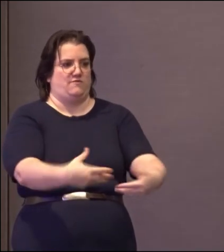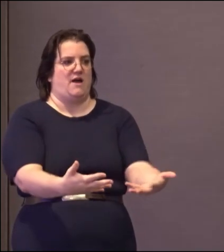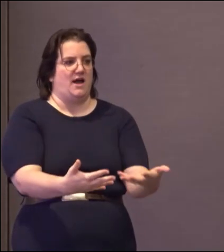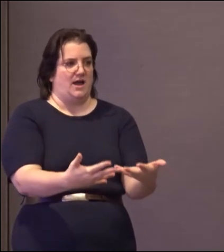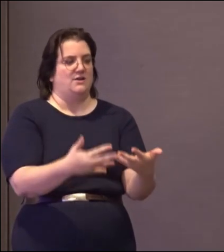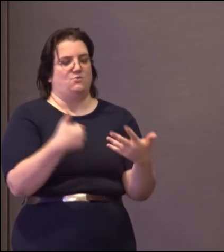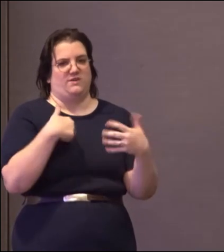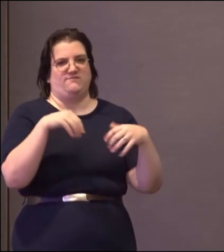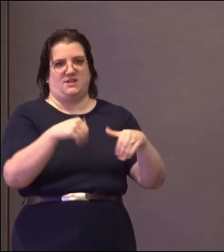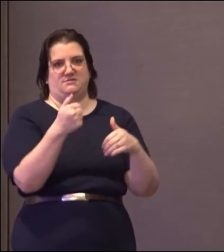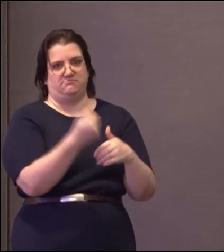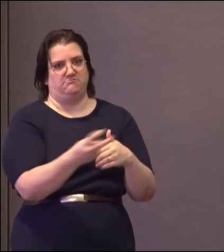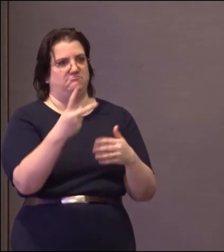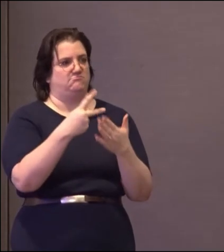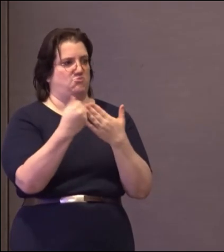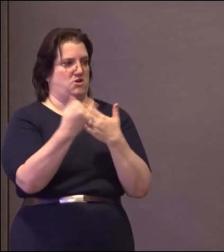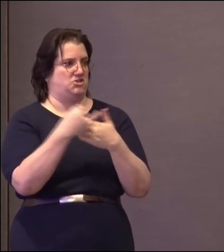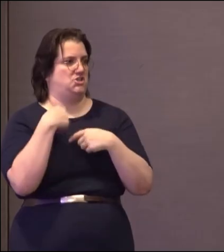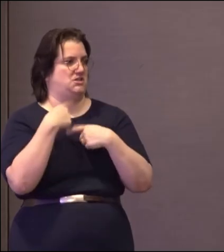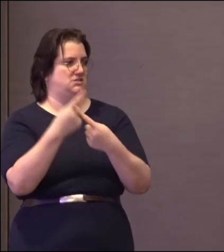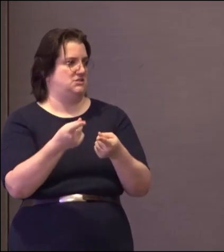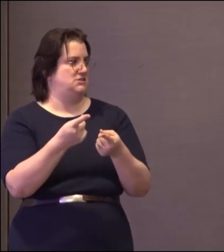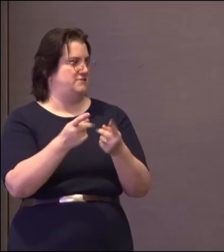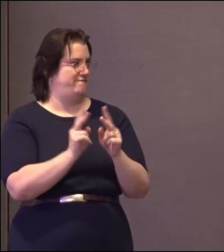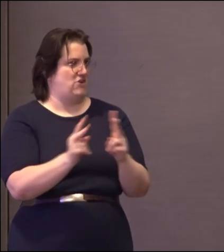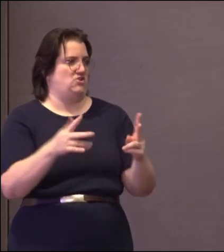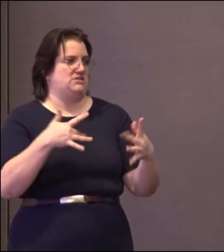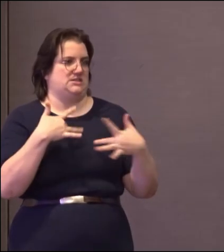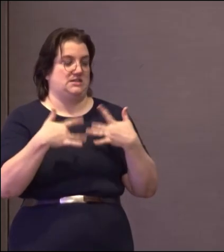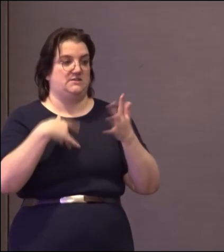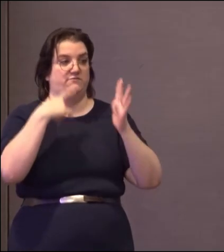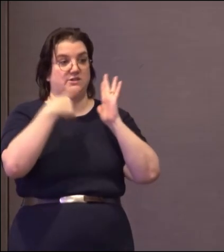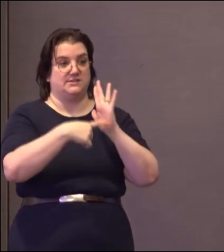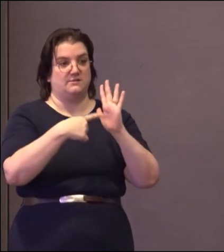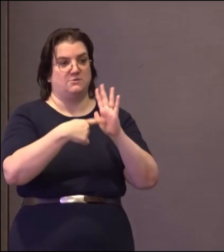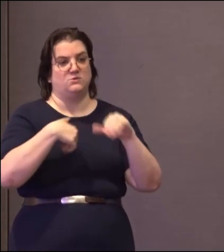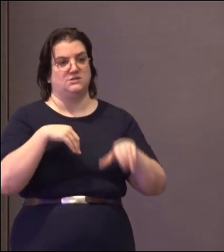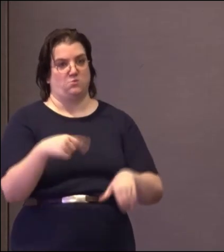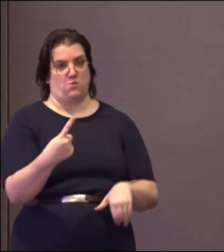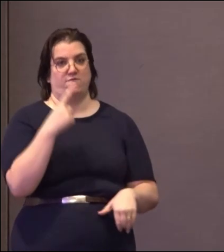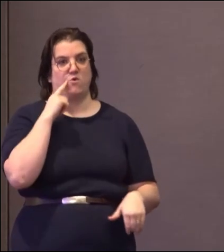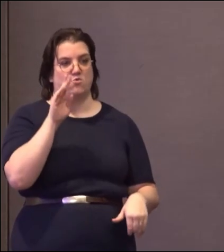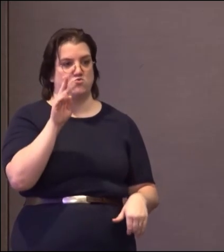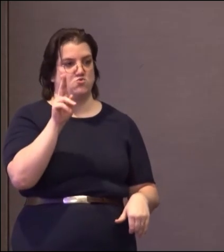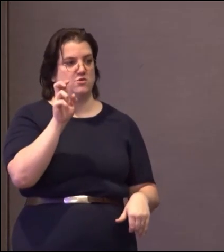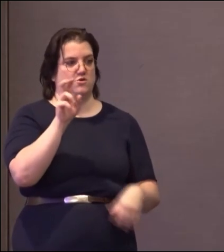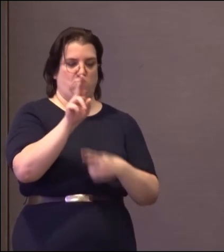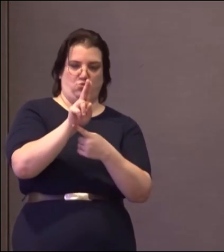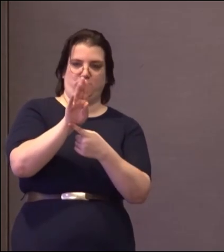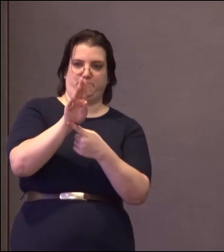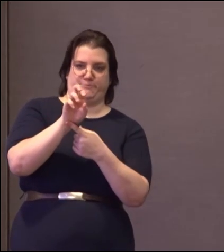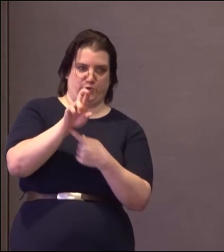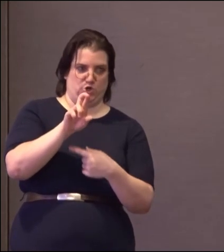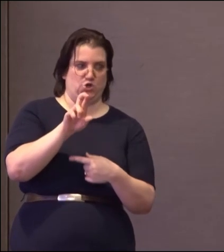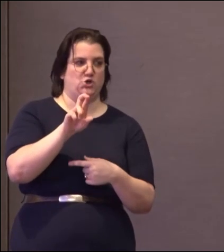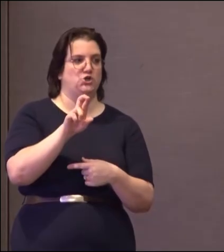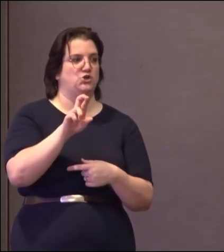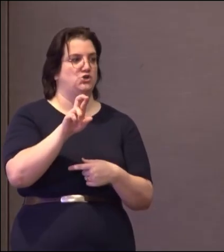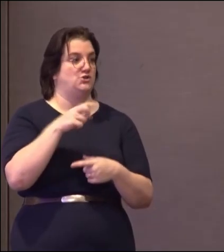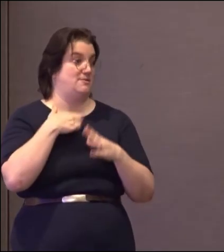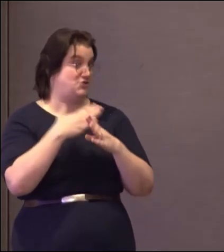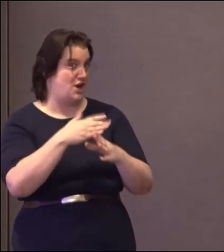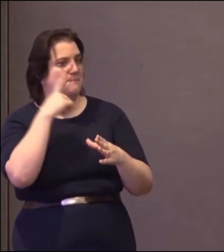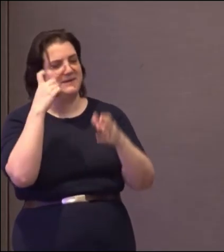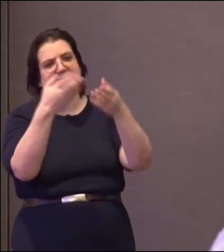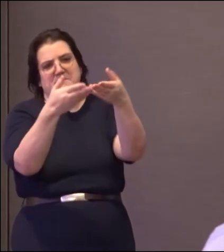done a number of projects that have been very exciting. For example, we did one for Uber. And I'm sharing because